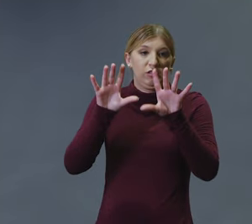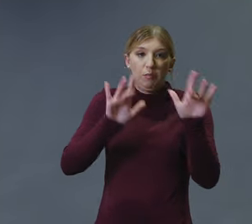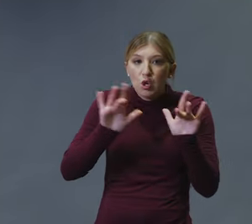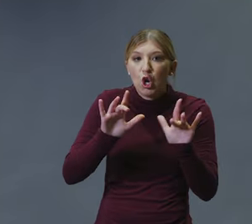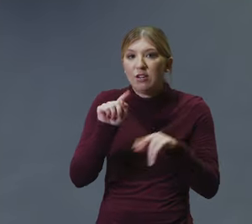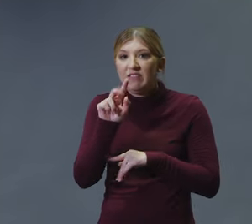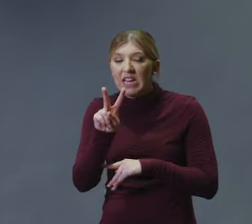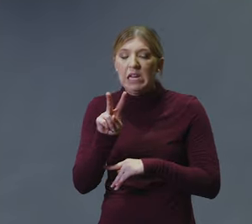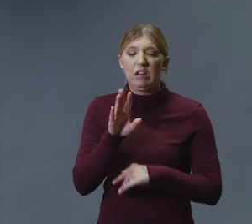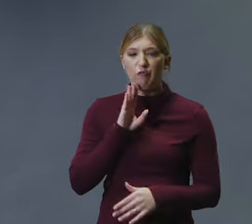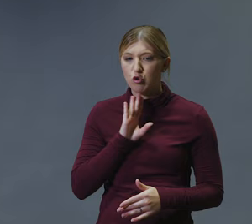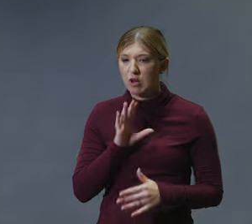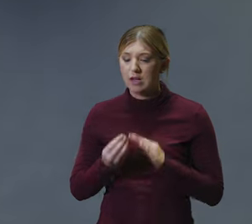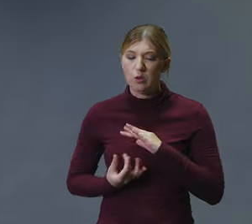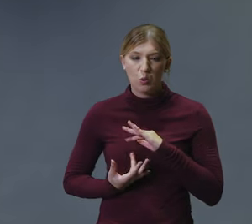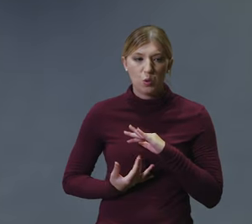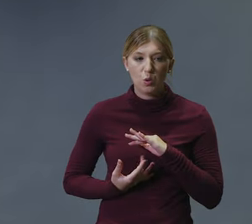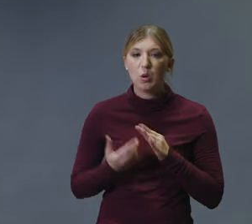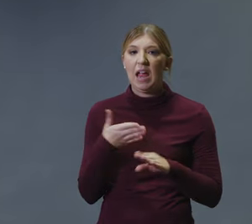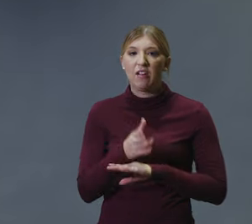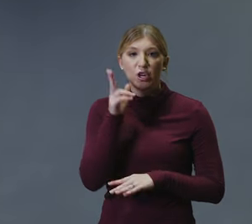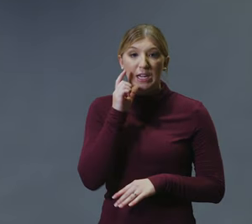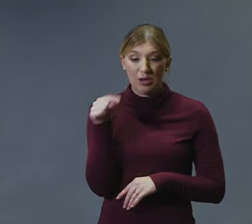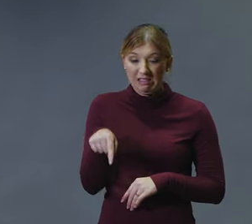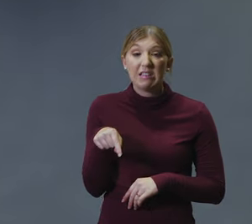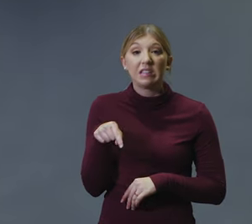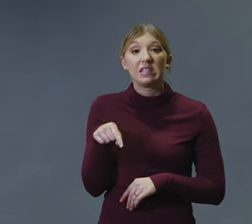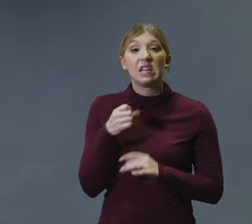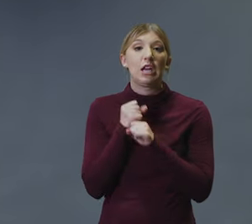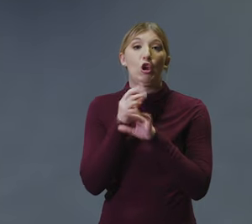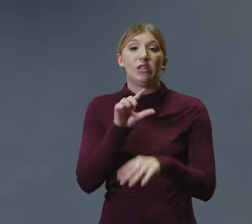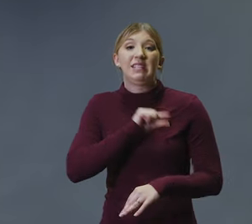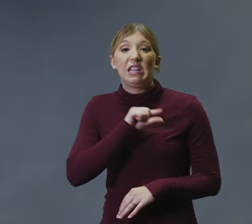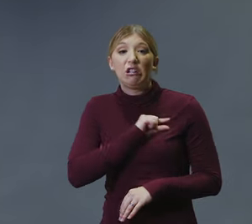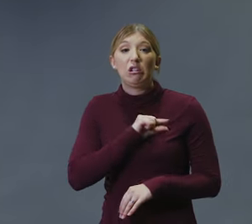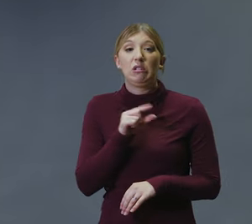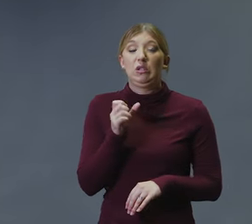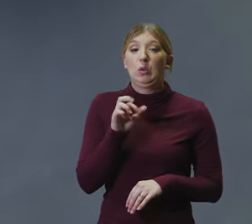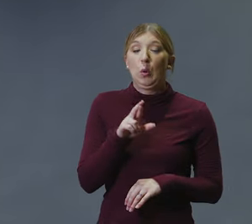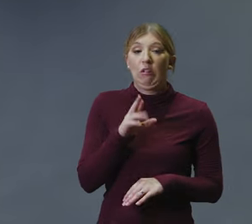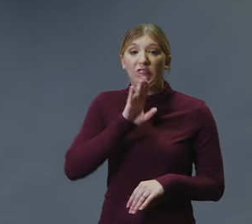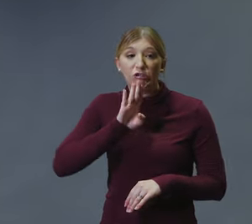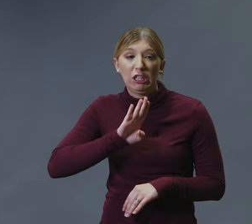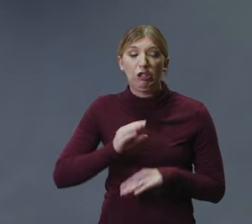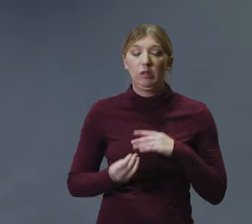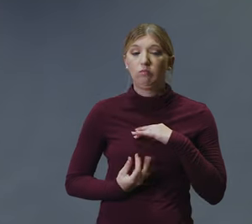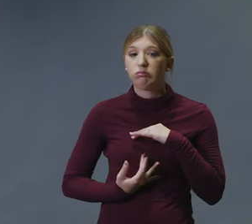TV feeling frustrated, because after hearing something like this, it can cause guilt or apathy or